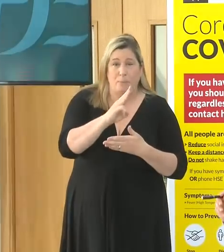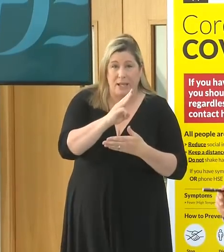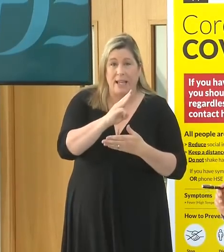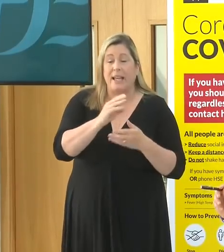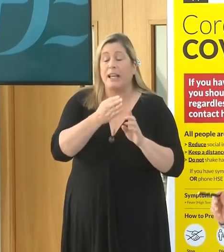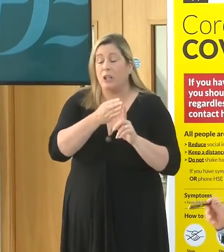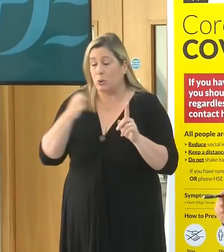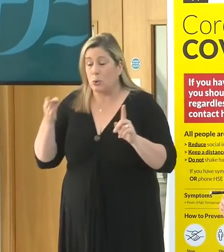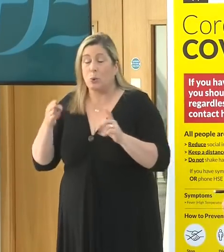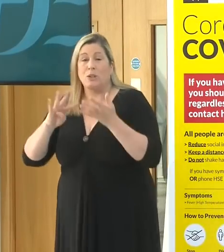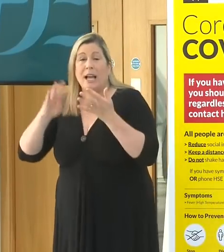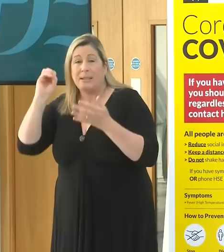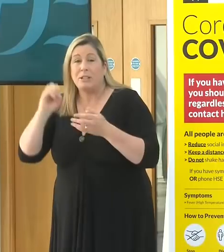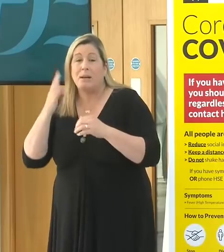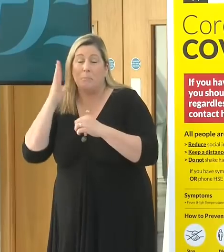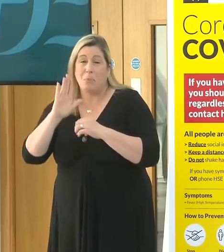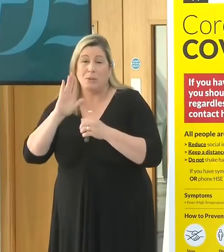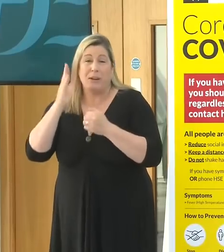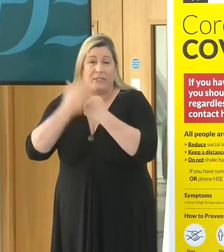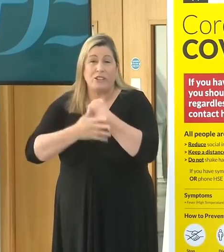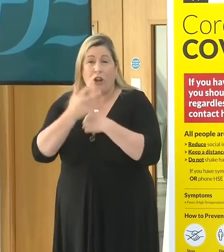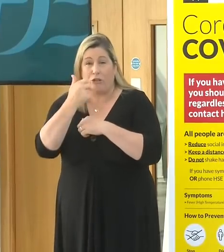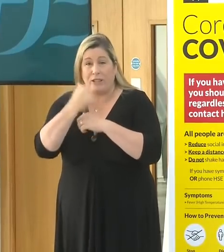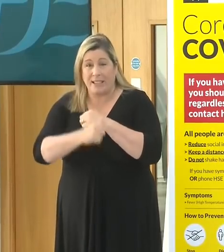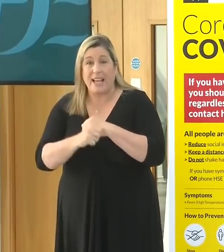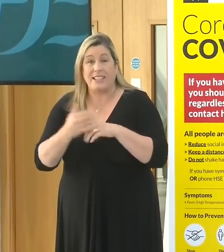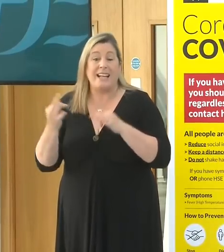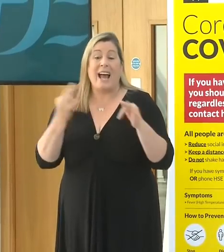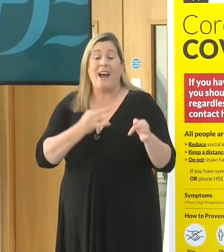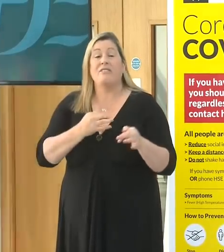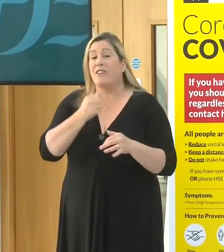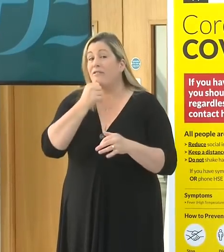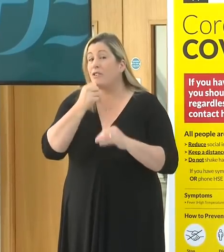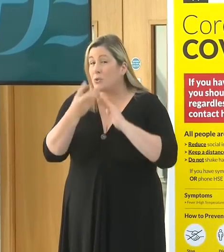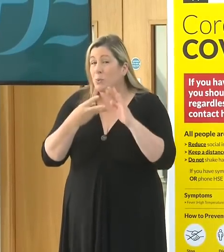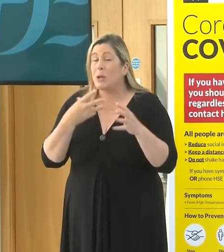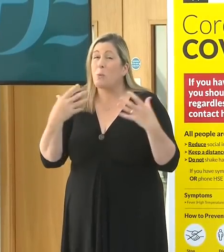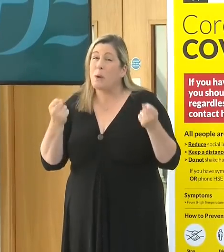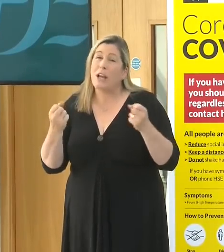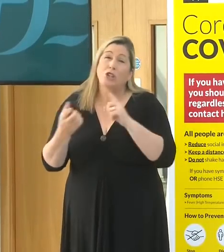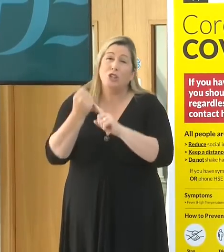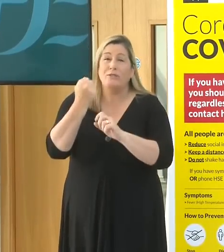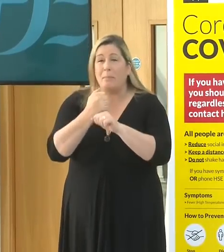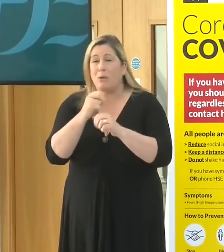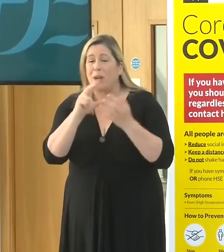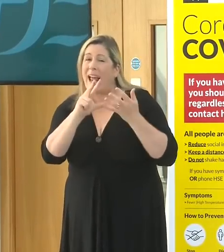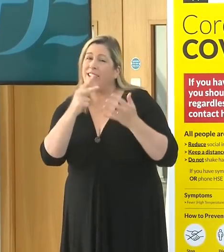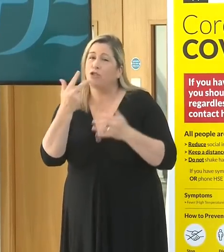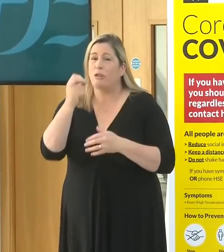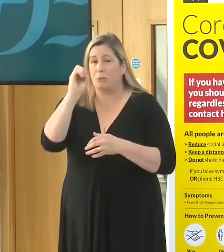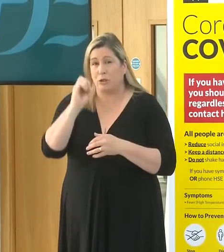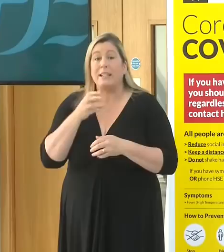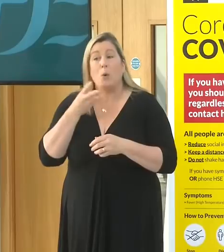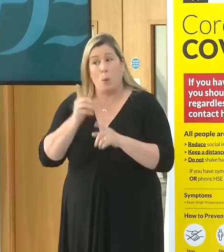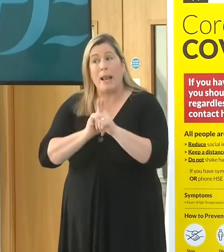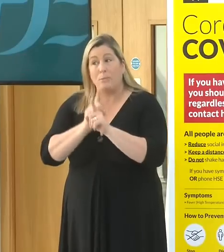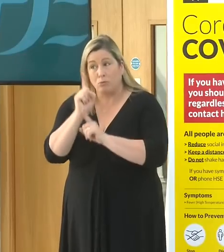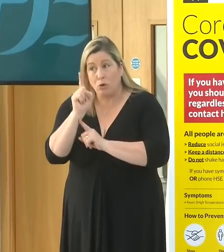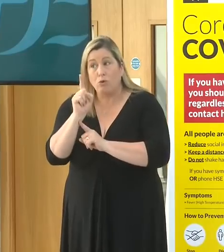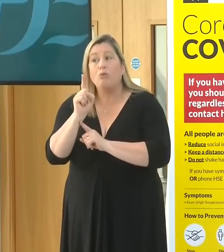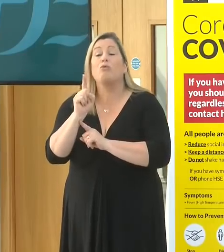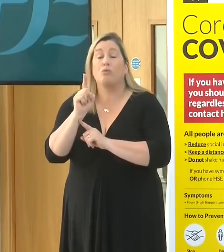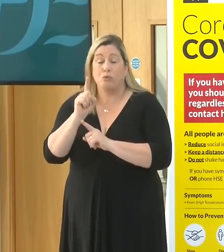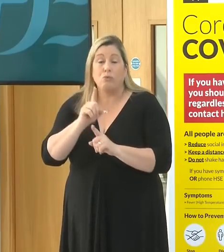to be completed in 3 days, and as of the first week, we're at about 83%. That will improve. First of all, 2 issues just to say